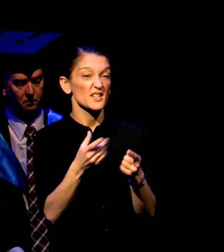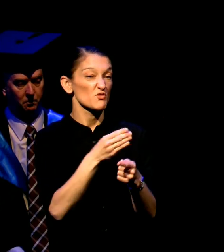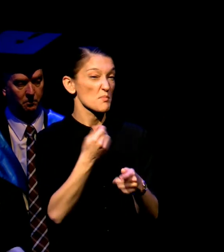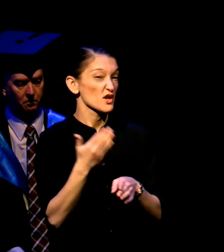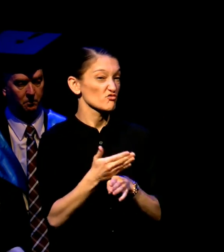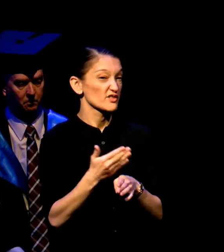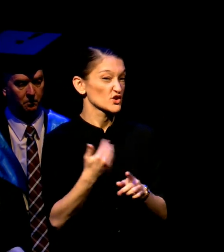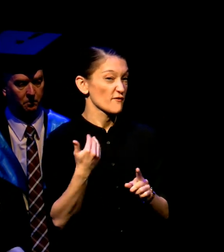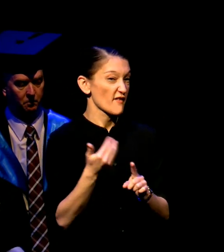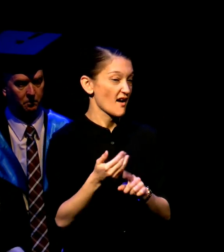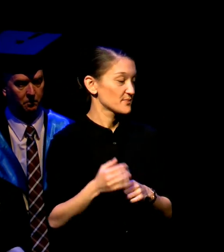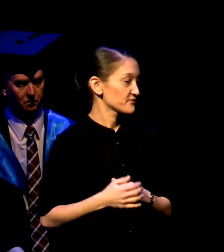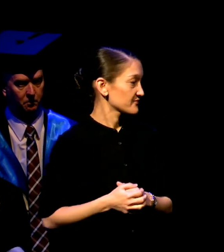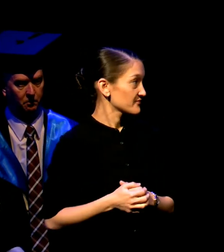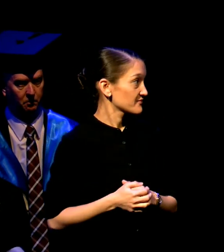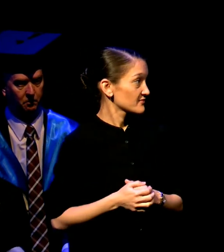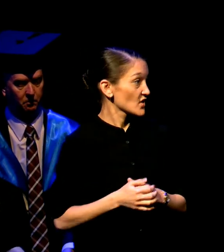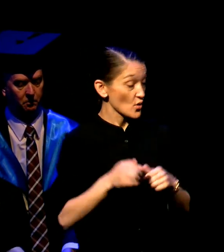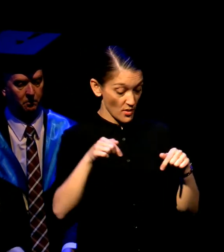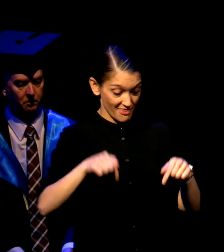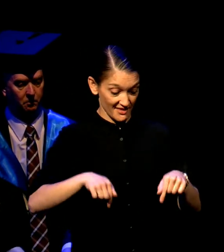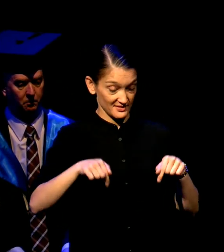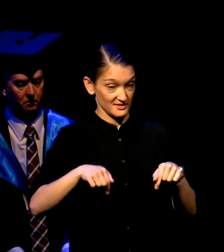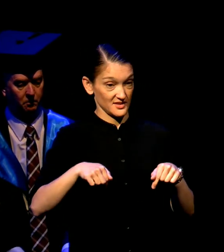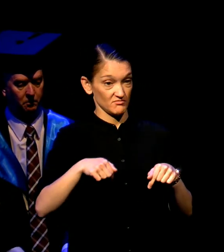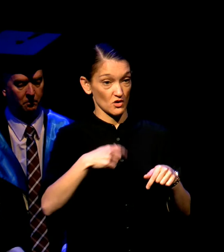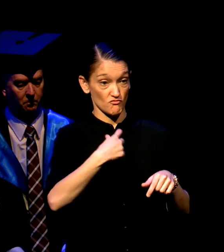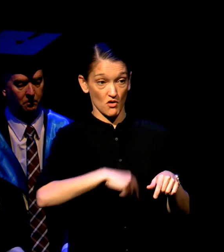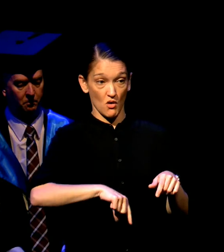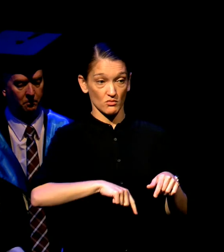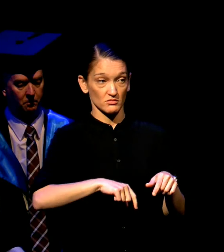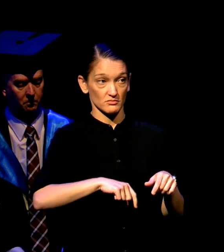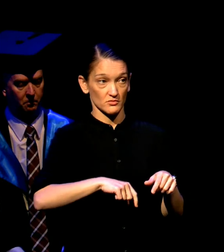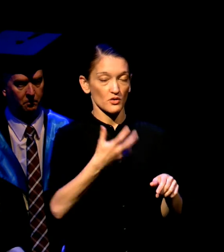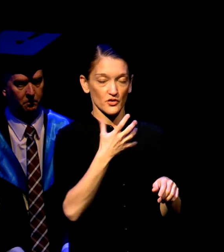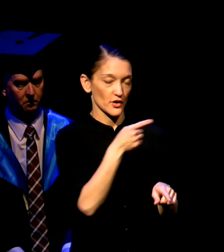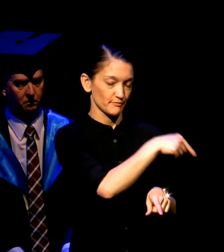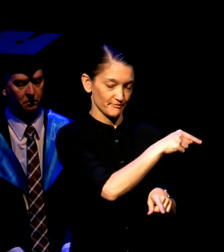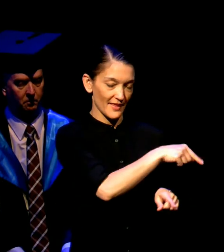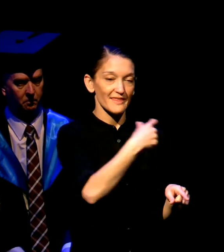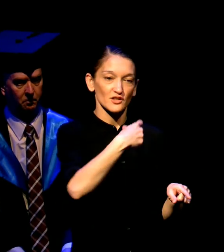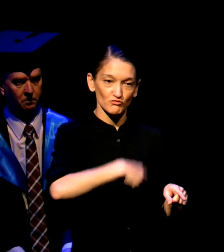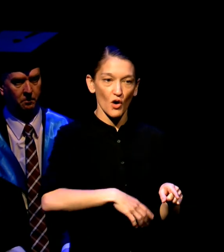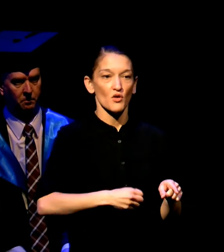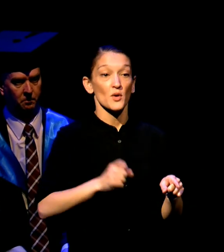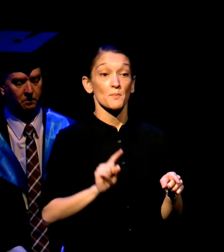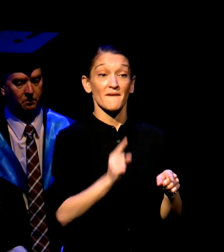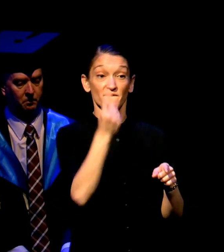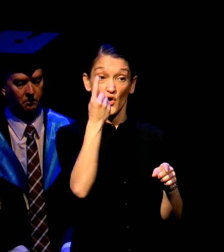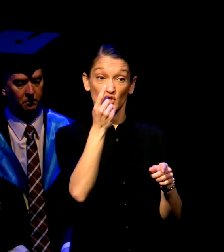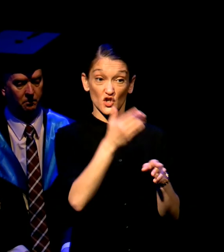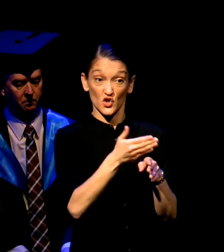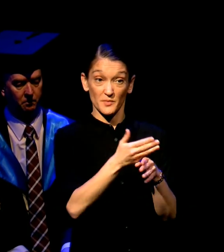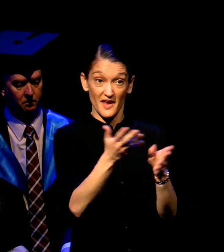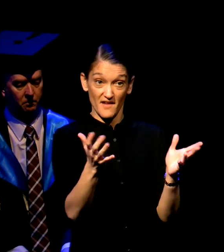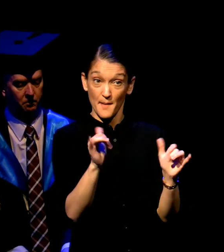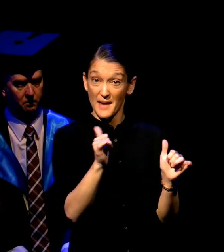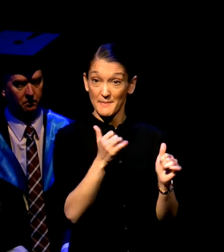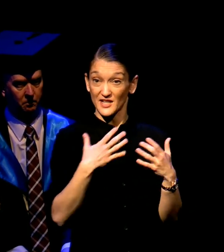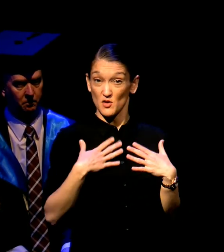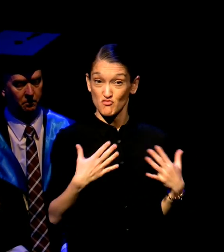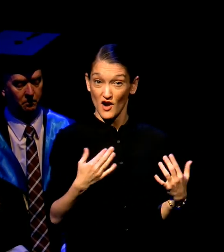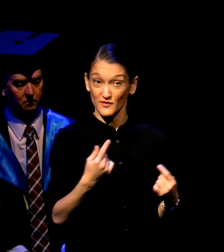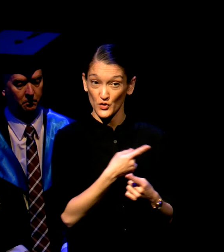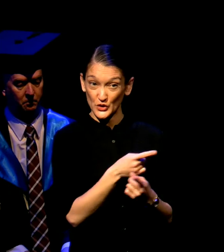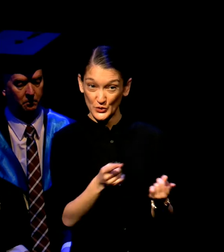this is one of my first jobs that I had that I'm going to talk about. May come as a surprise to some of you. Some of